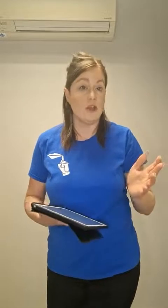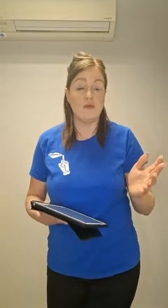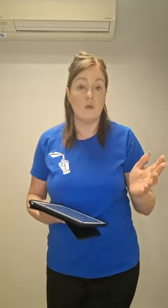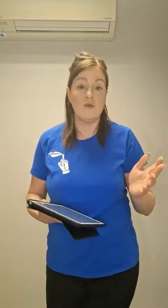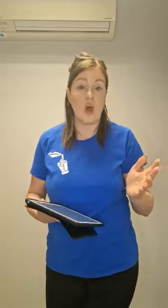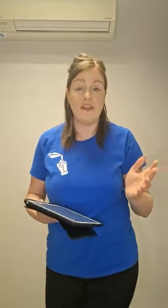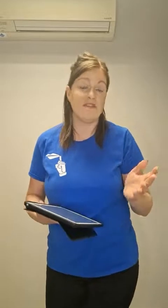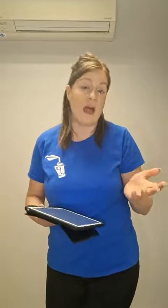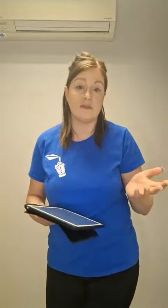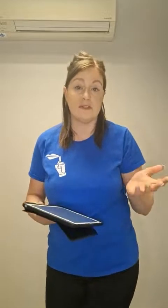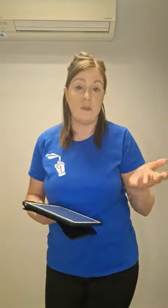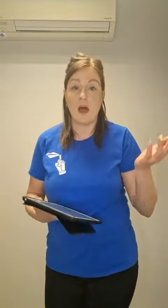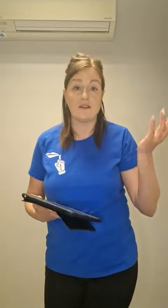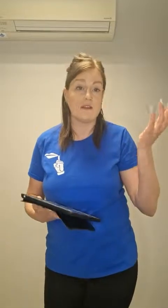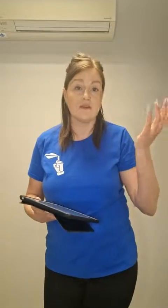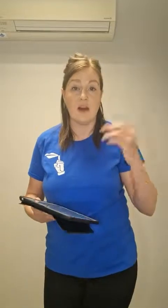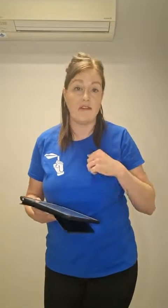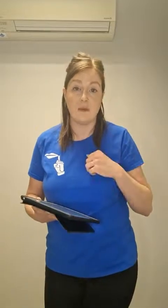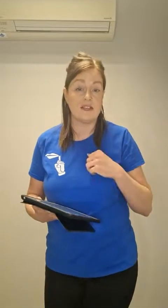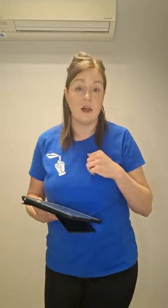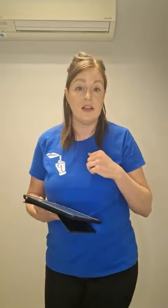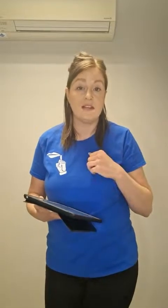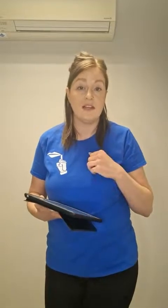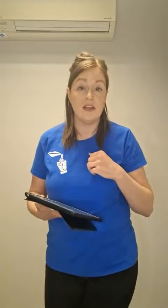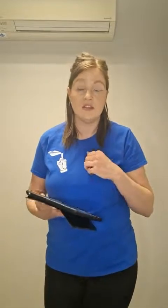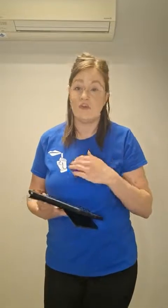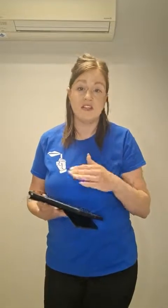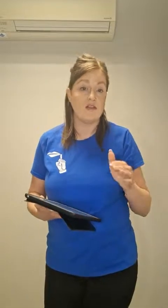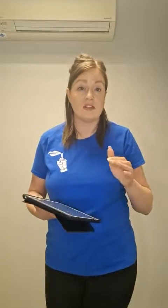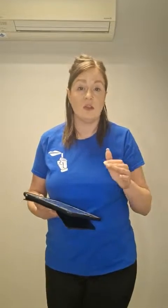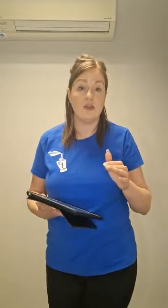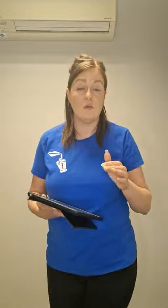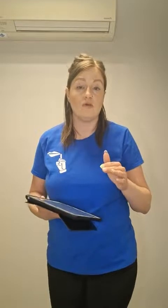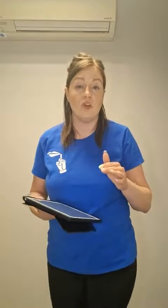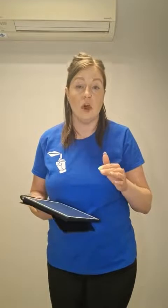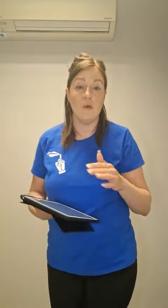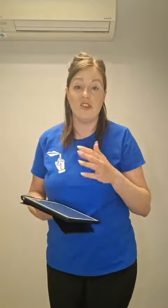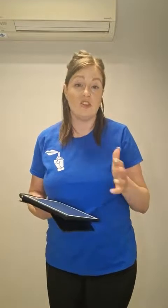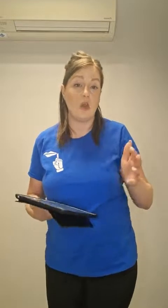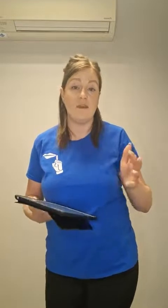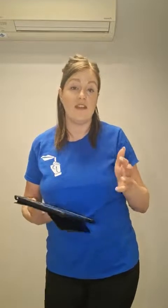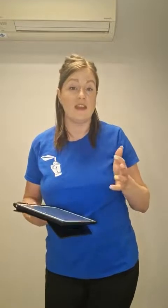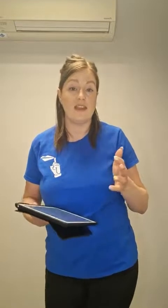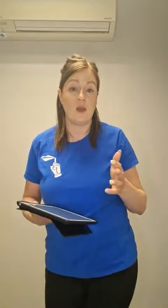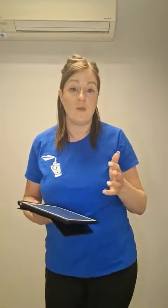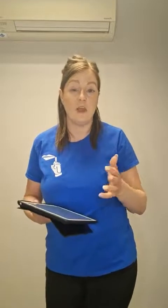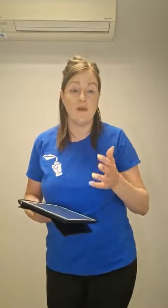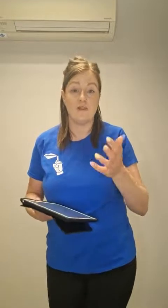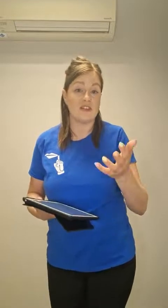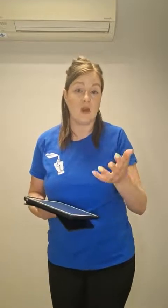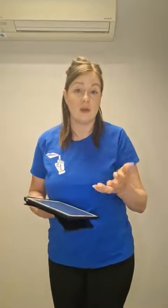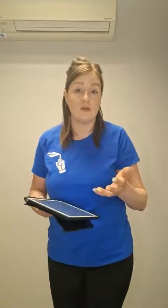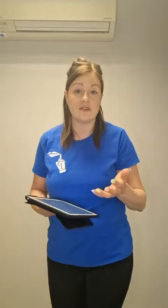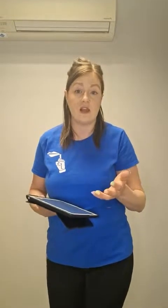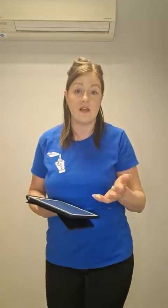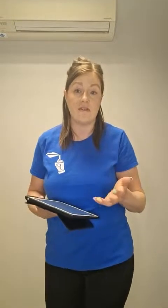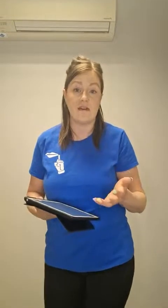all 9,000 plus of our signs. So if there's ever a sign you want to know and there's nobody there to help you for a sign along sign at the very least,